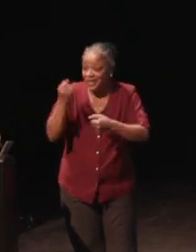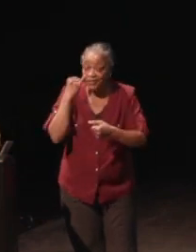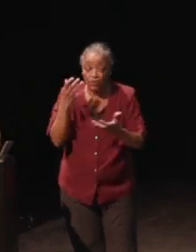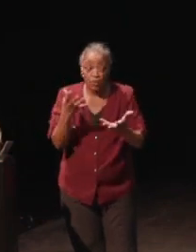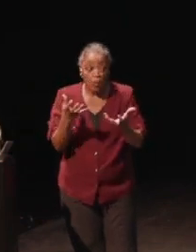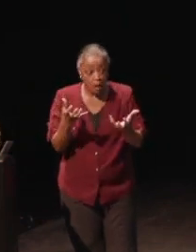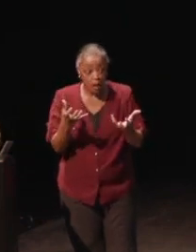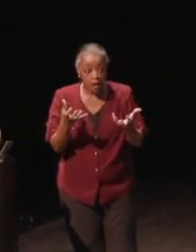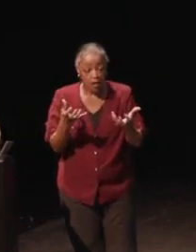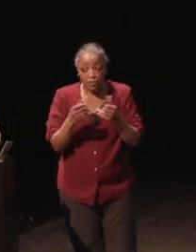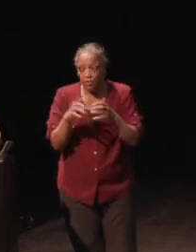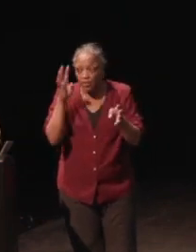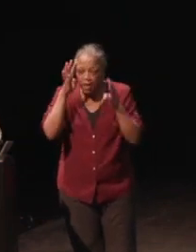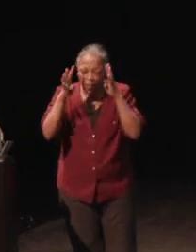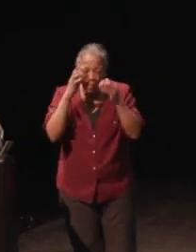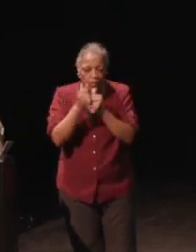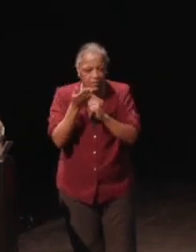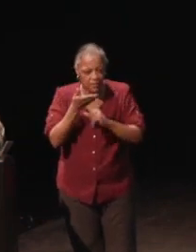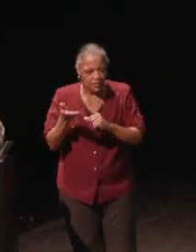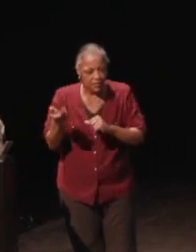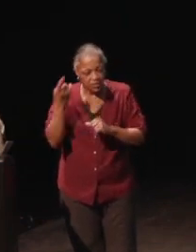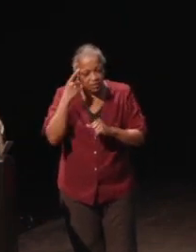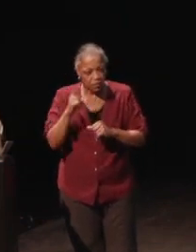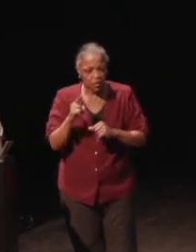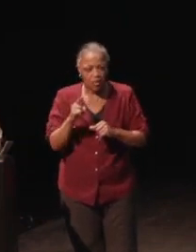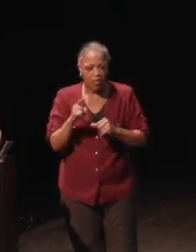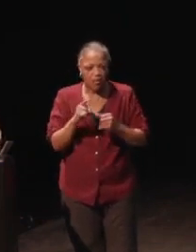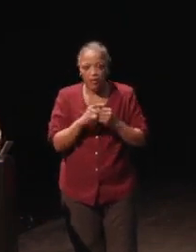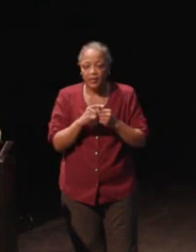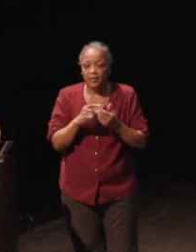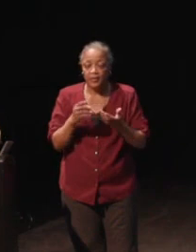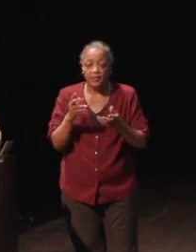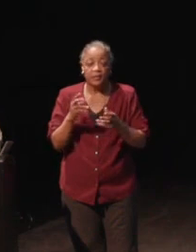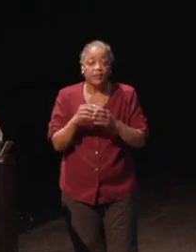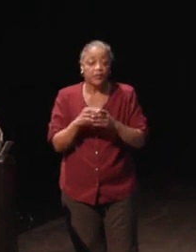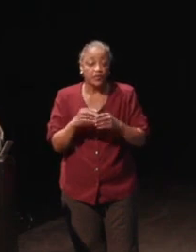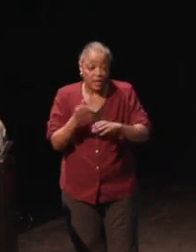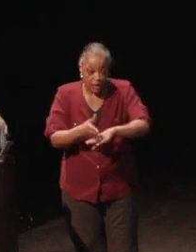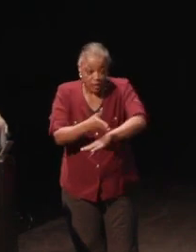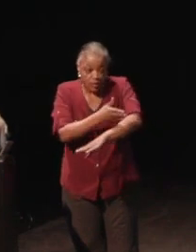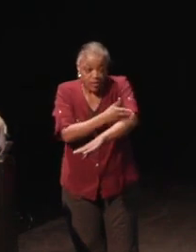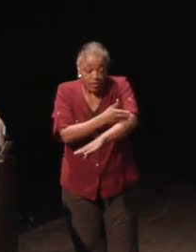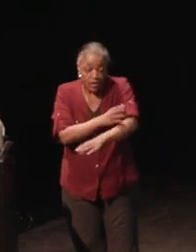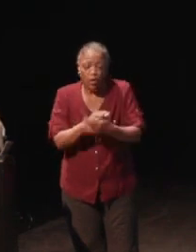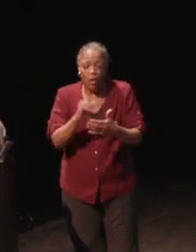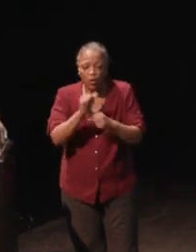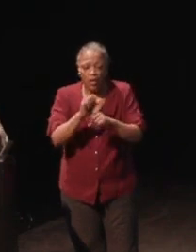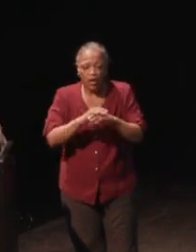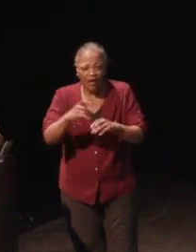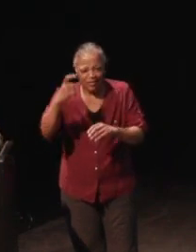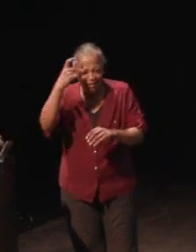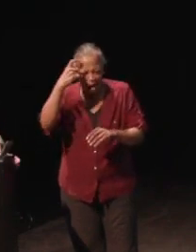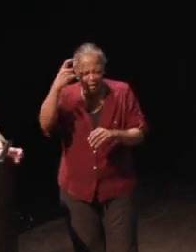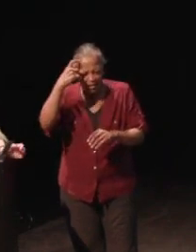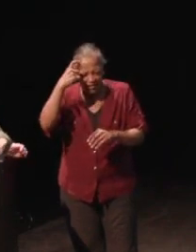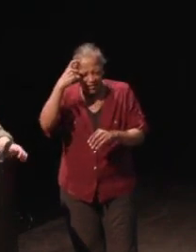want to come up with things for increasing or working on cognitive